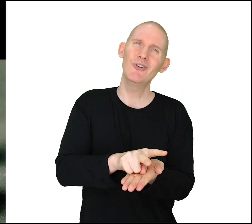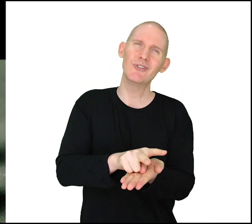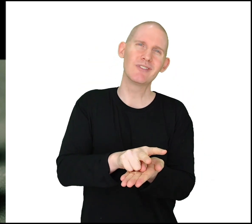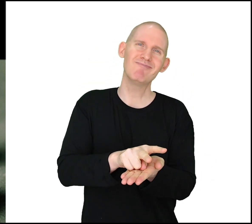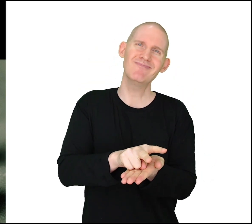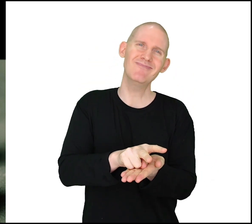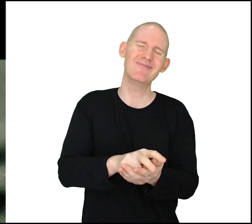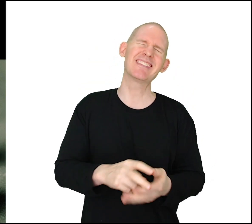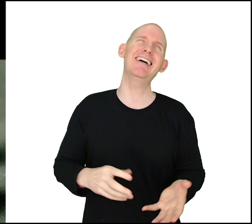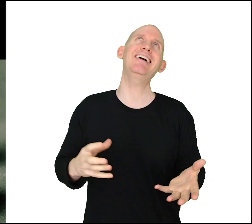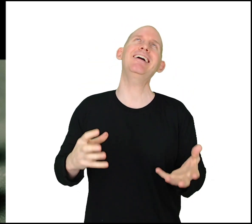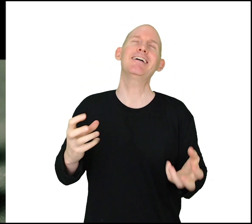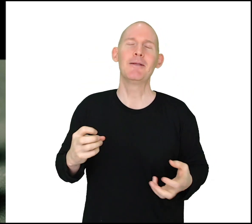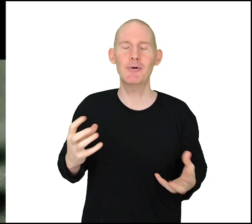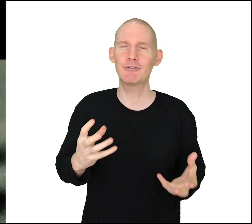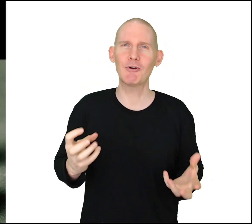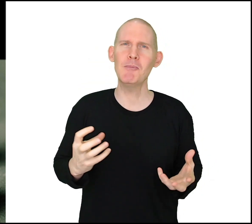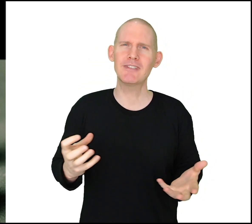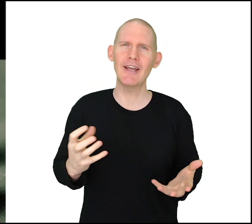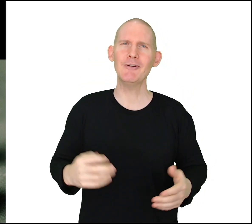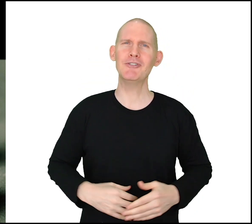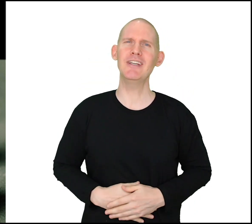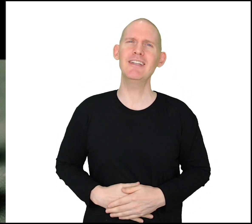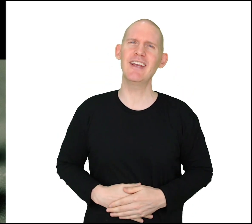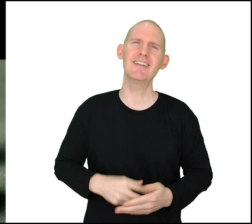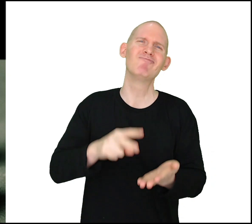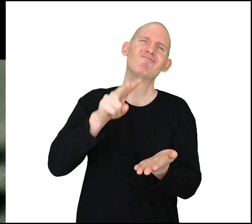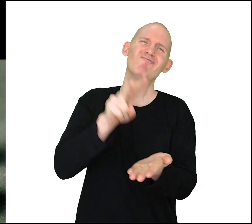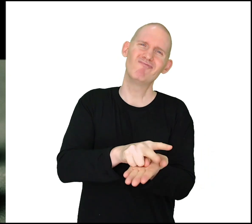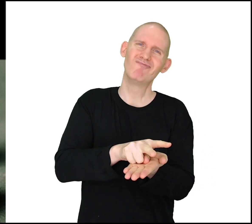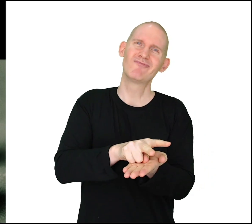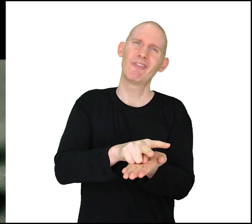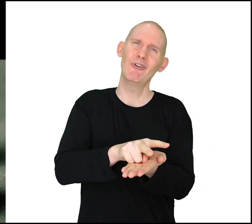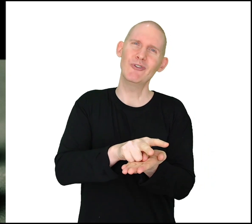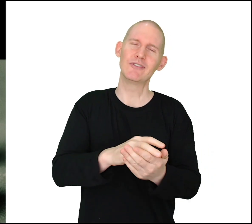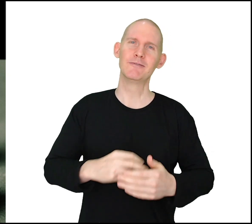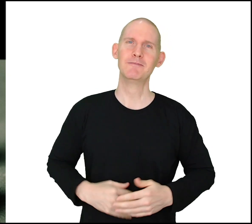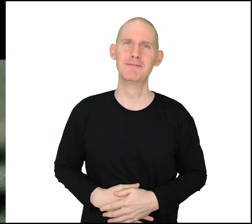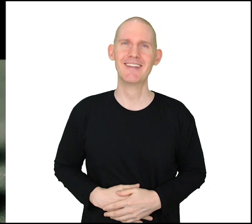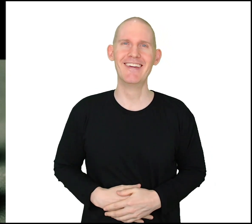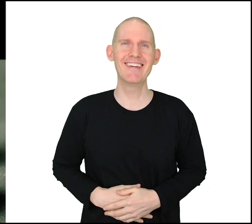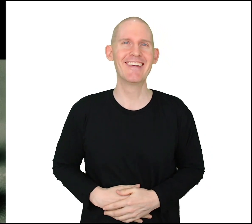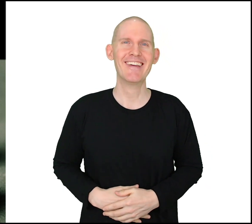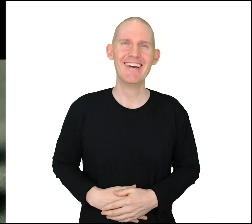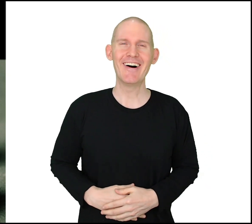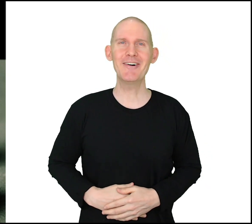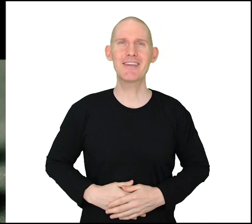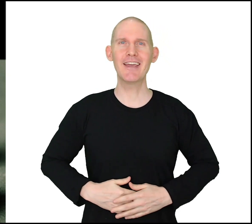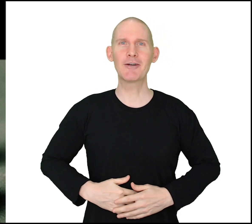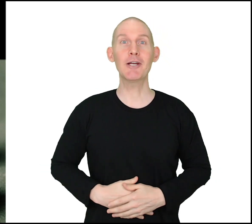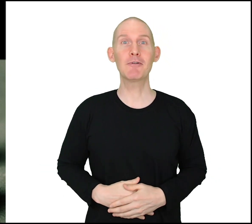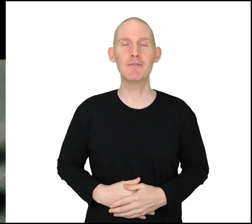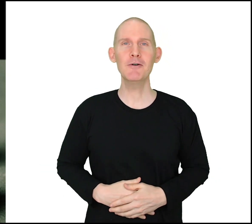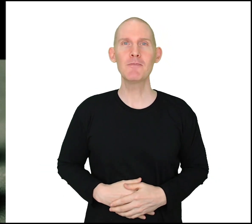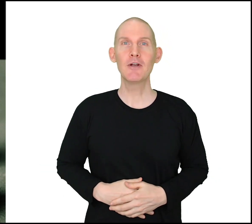Lose. Put so much energy in and lose. Okay, quick review.